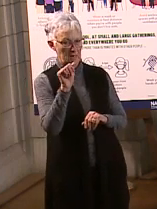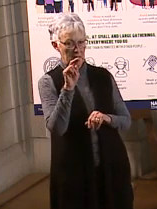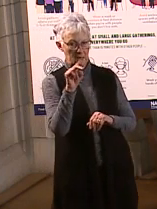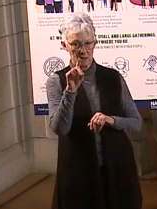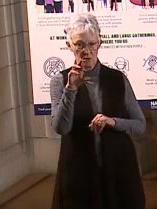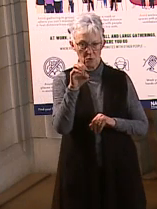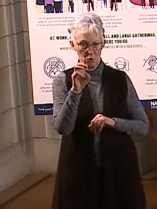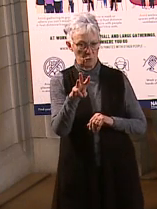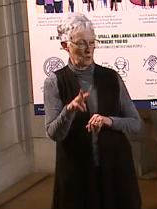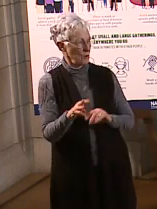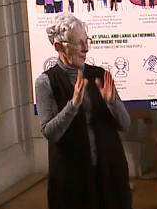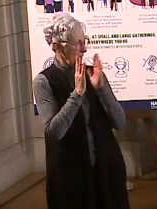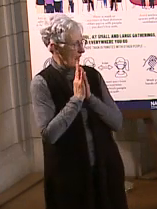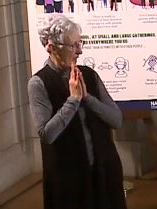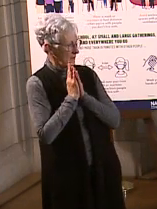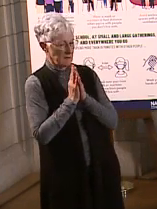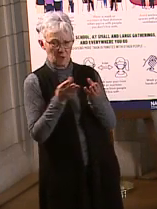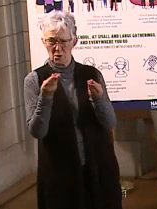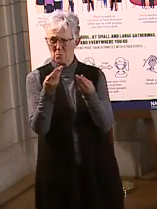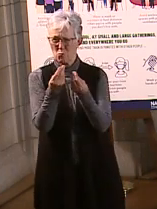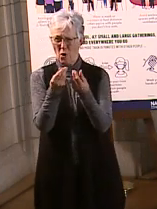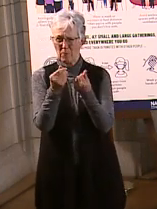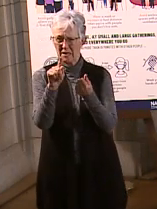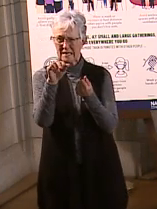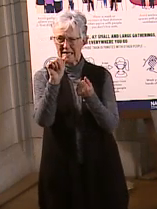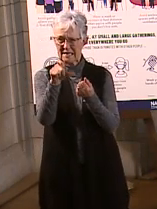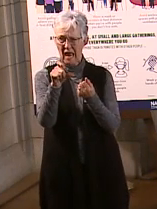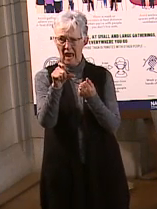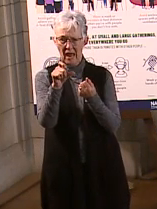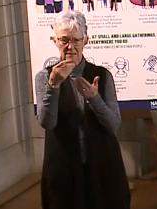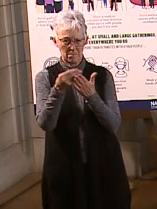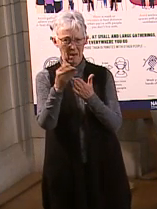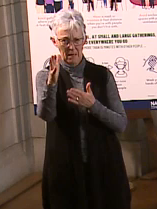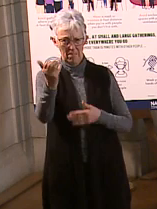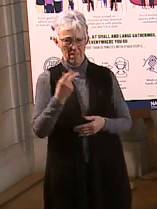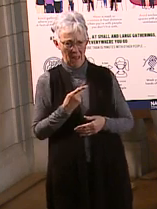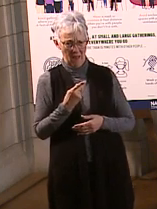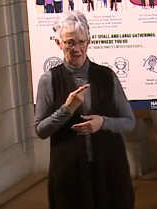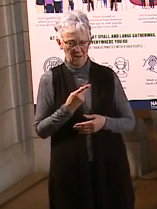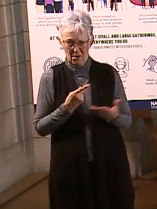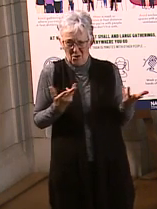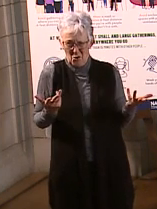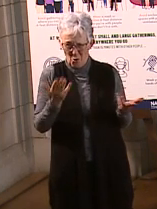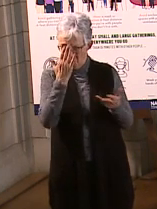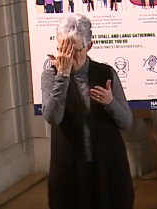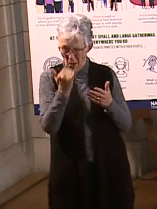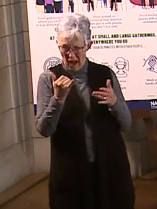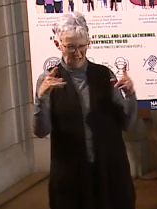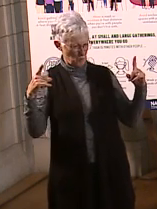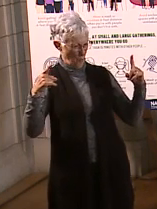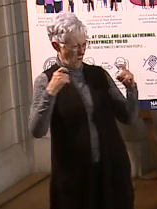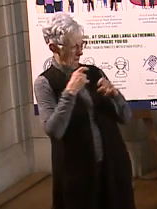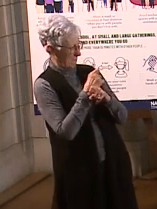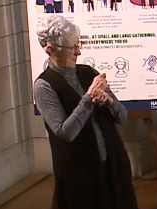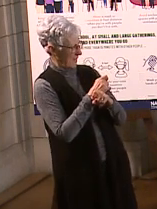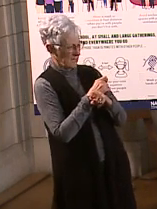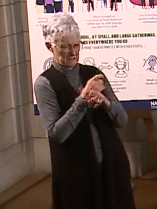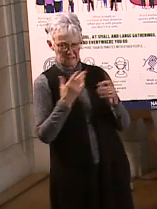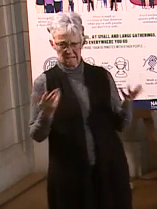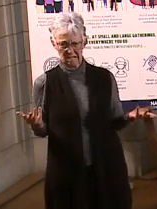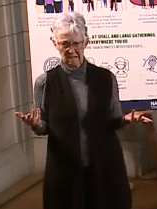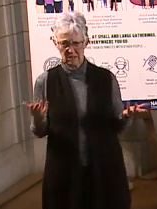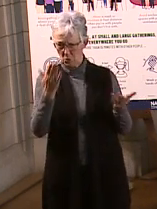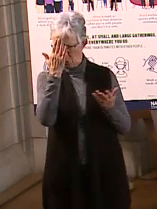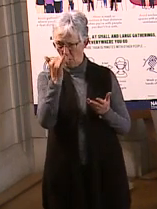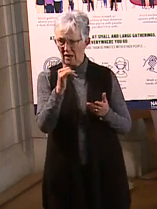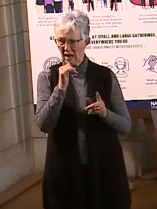asking, why, getting back to the property tax credit, why is this so complicated? Why can't it be automatic? Again, what we're doing is giving a refundable